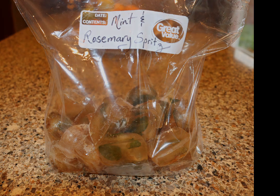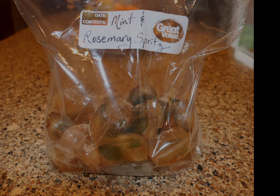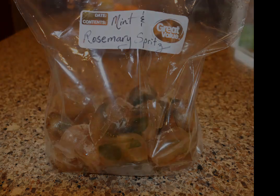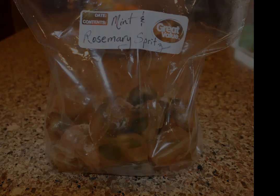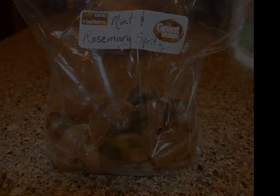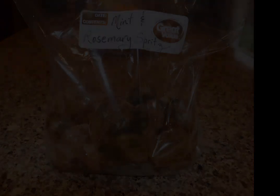Bye!